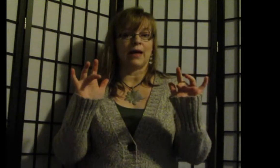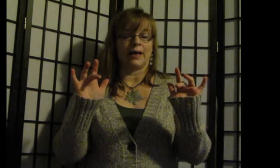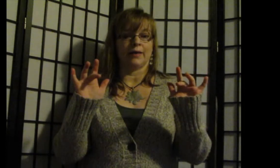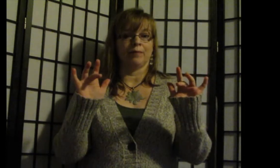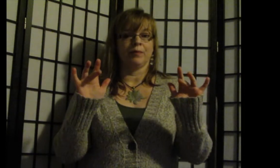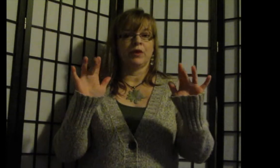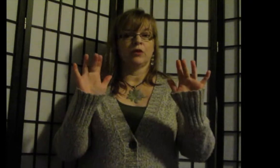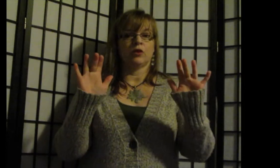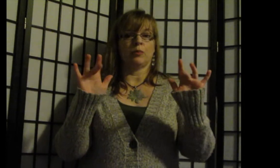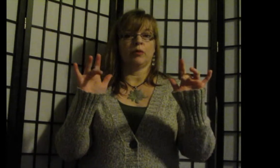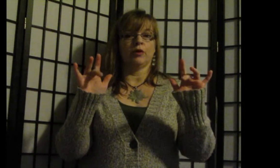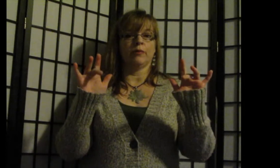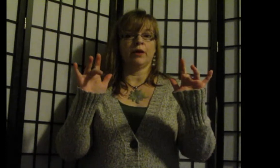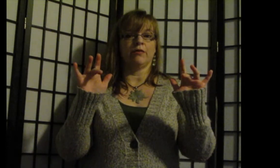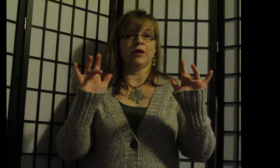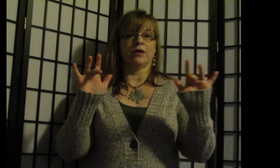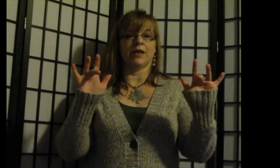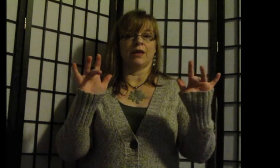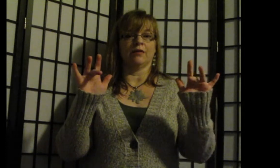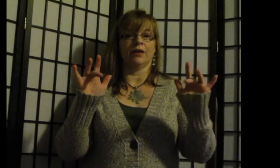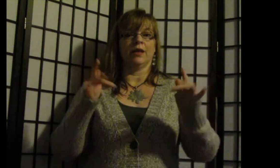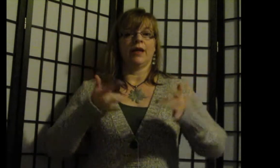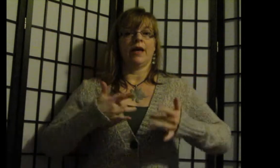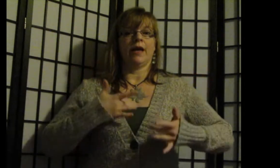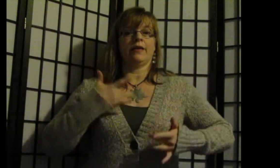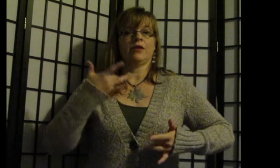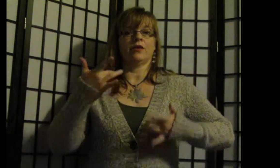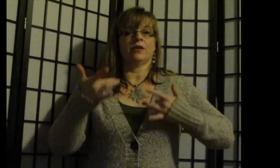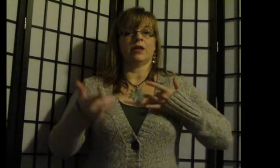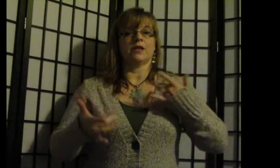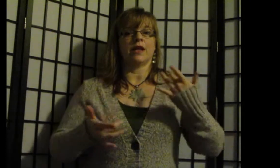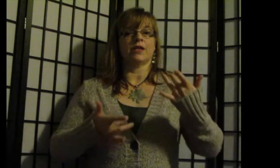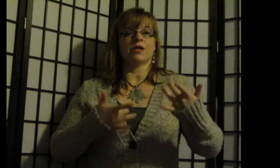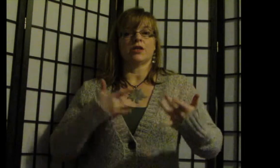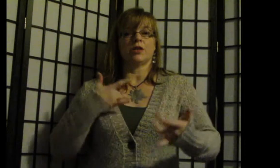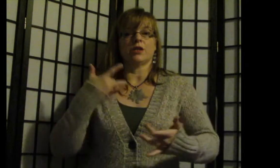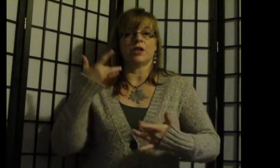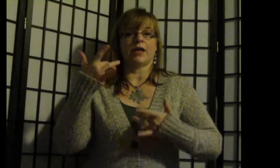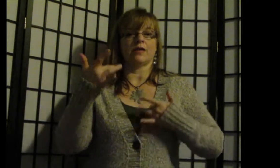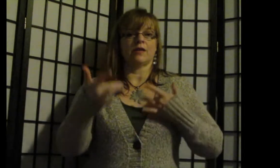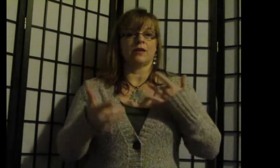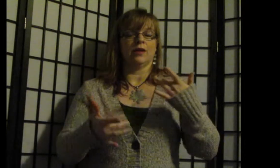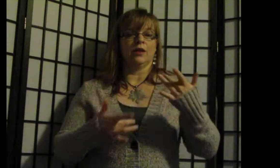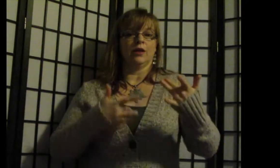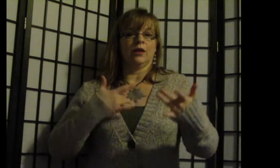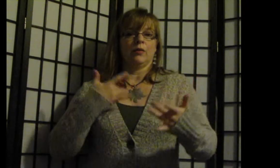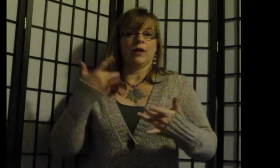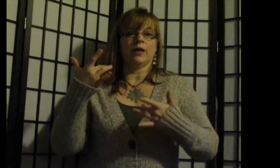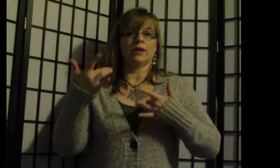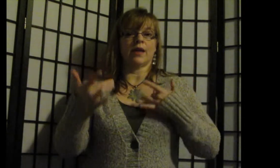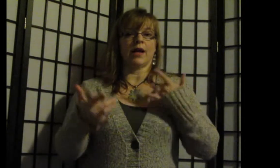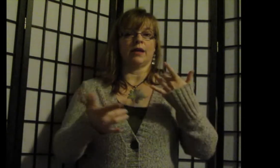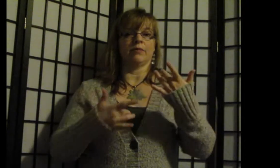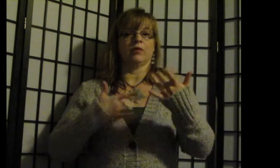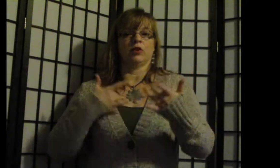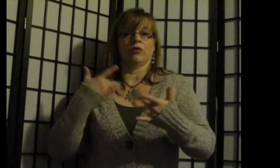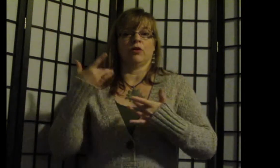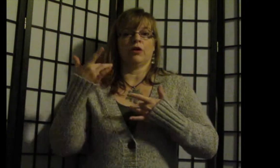sign. So pull your middle finger down, and then you're just going to touch it to your chest one at a time. So you're rolling